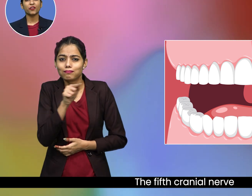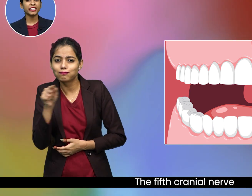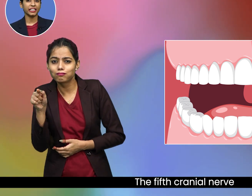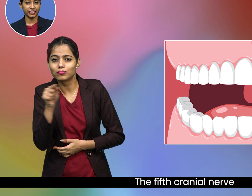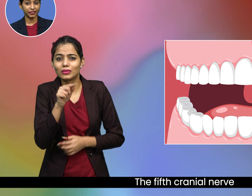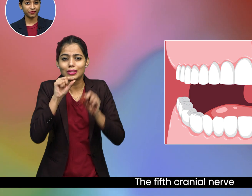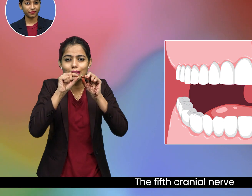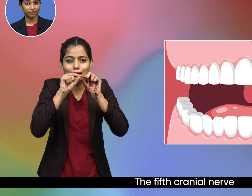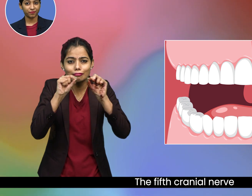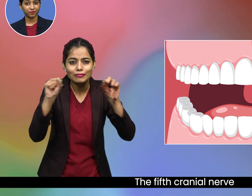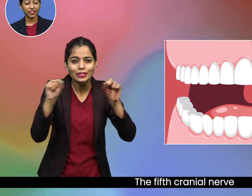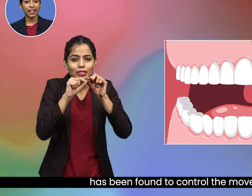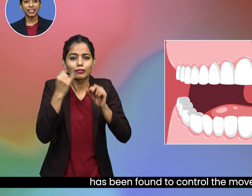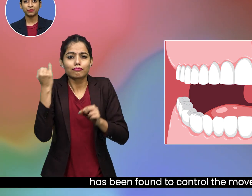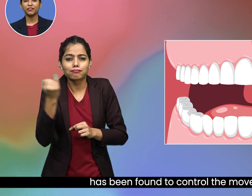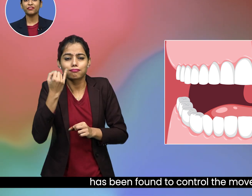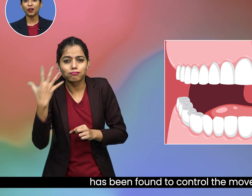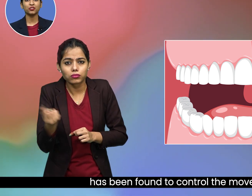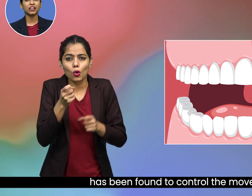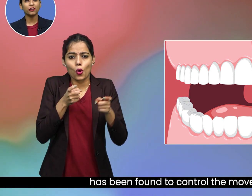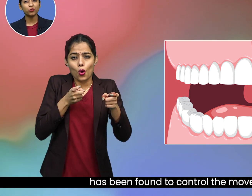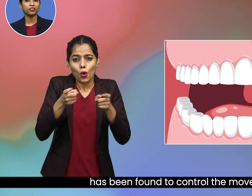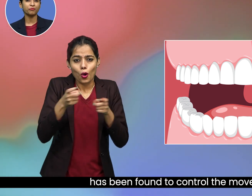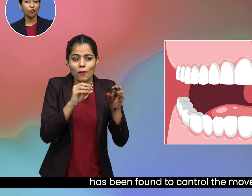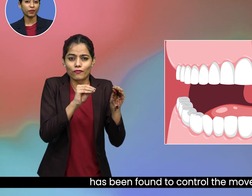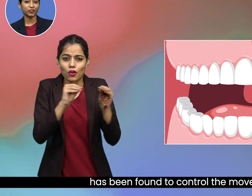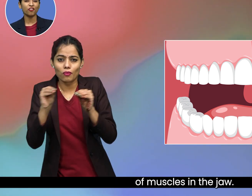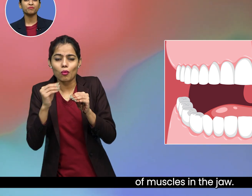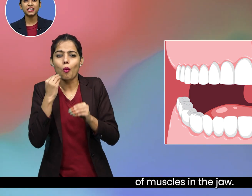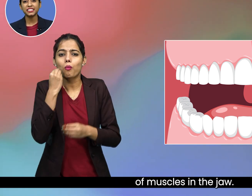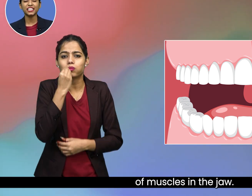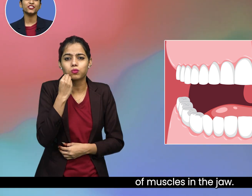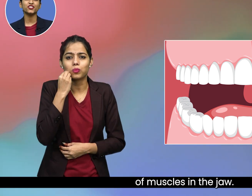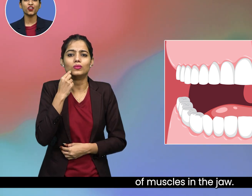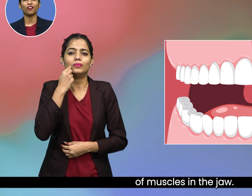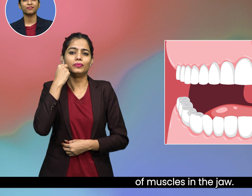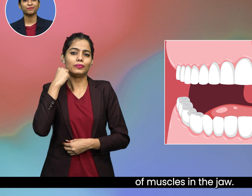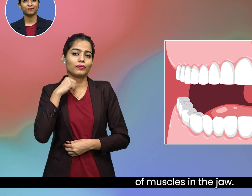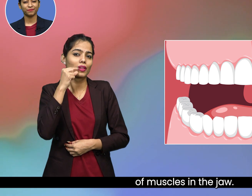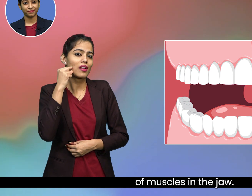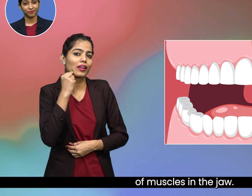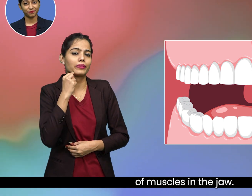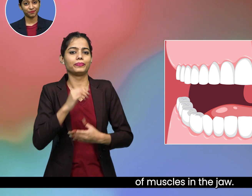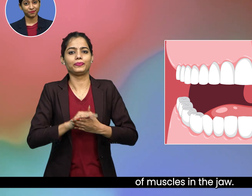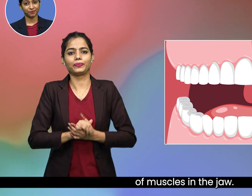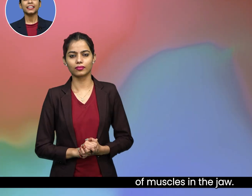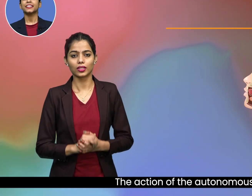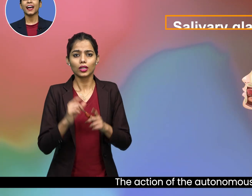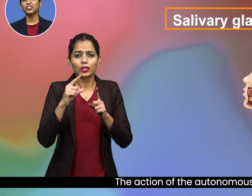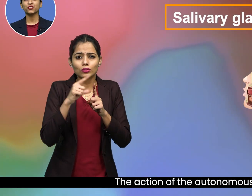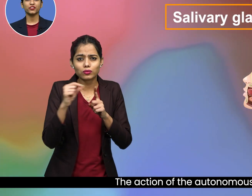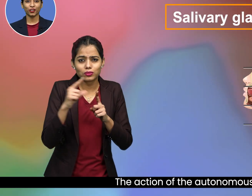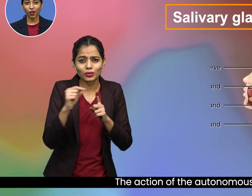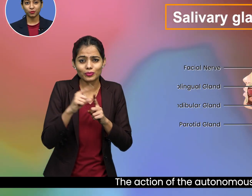5th cranial nerve has been found to control the movement of muscles in the jaw.